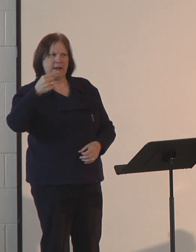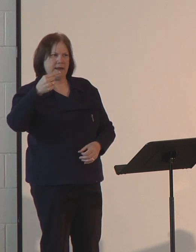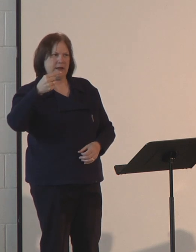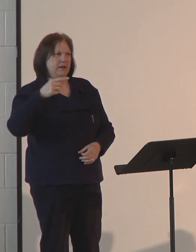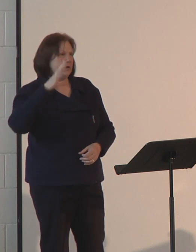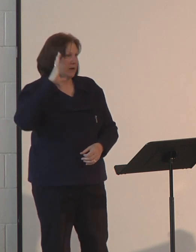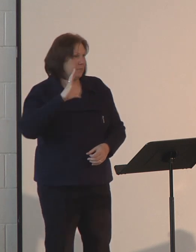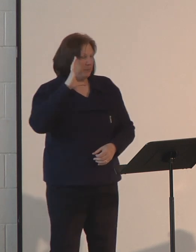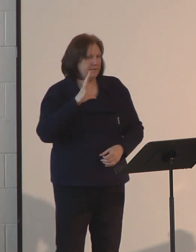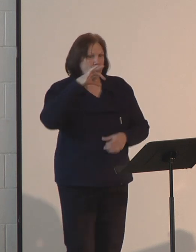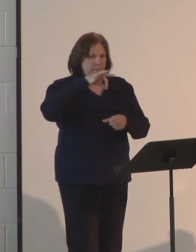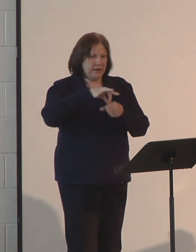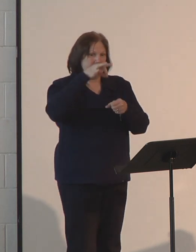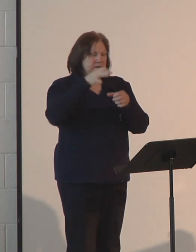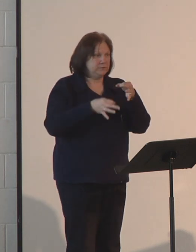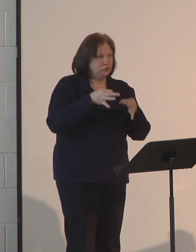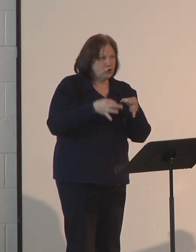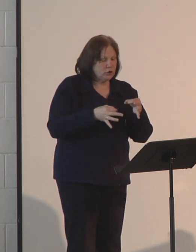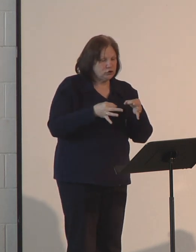Prior to being elected as a judge,